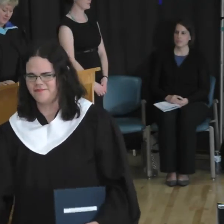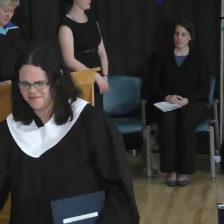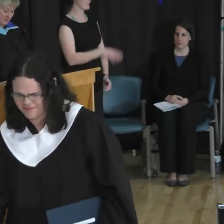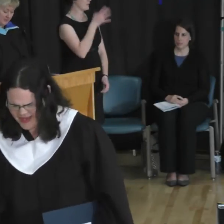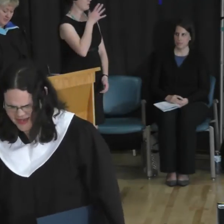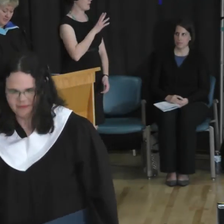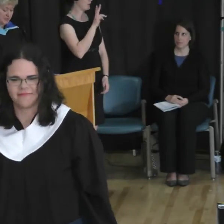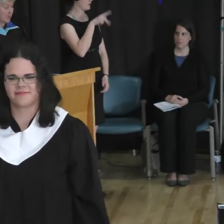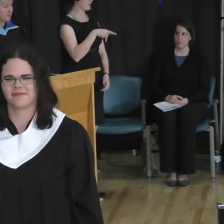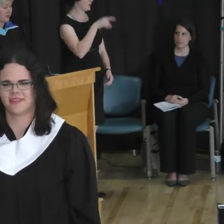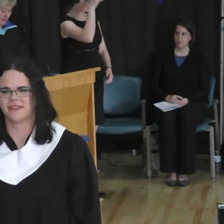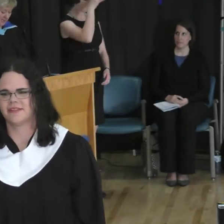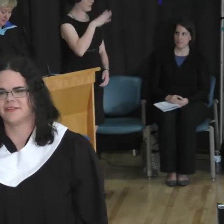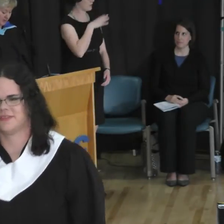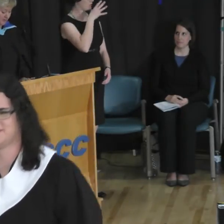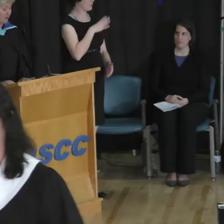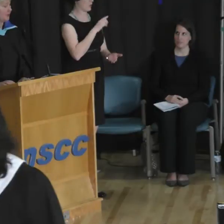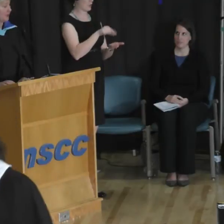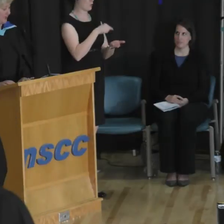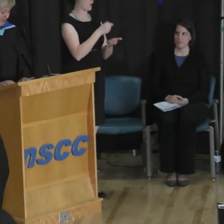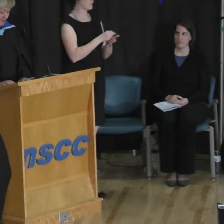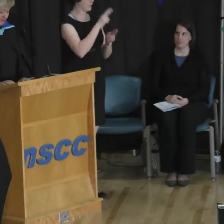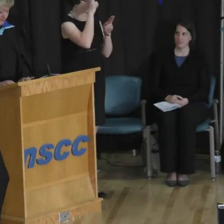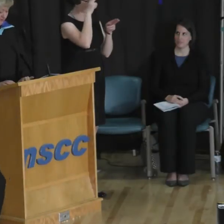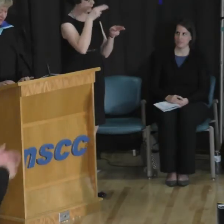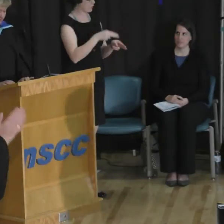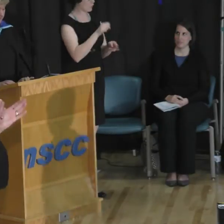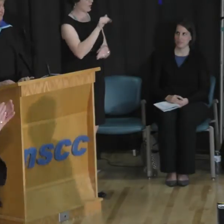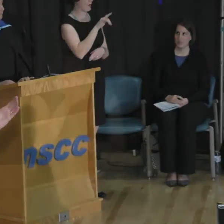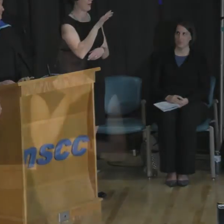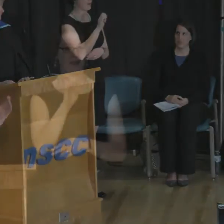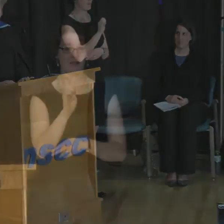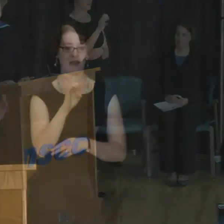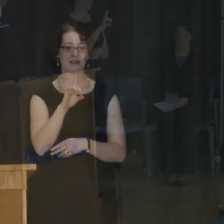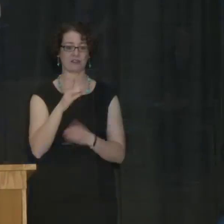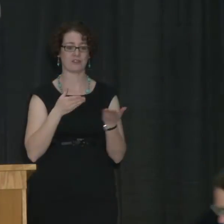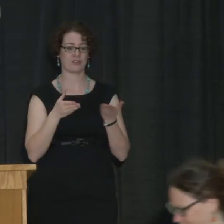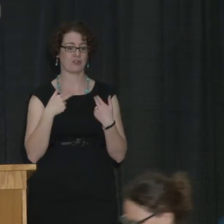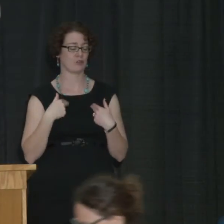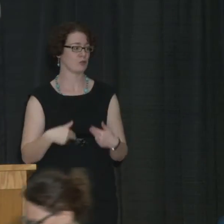Madam Vice President, ladies and gentlemen, the graduate in Funeral and Allied Health Services.